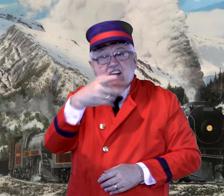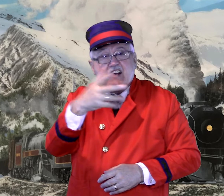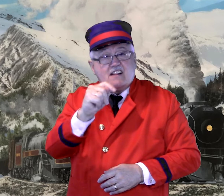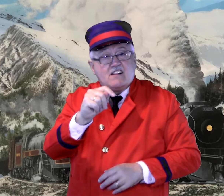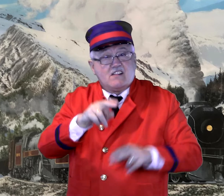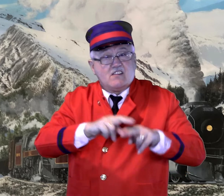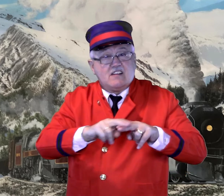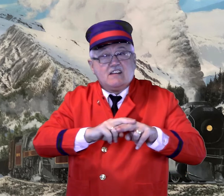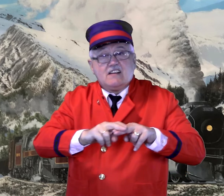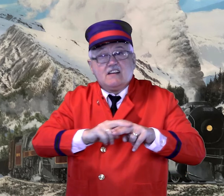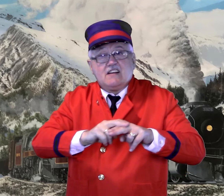to a predetermined number.